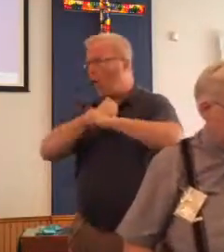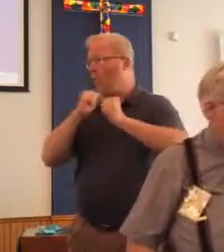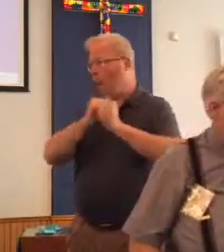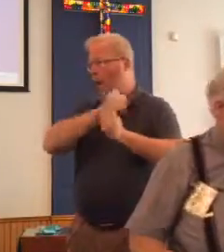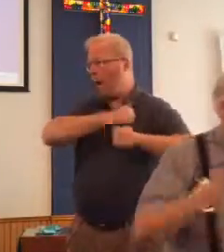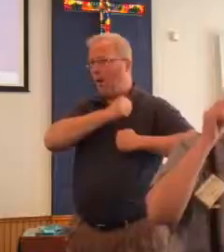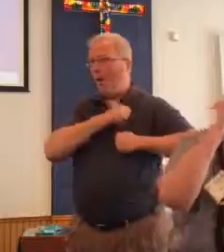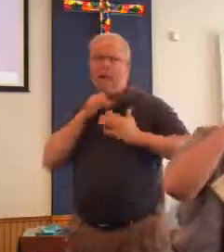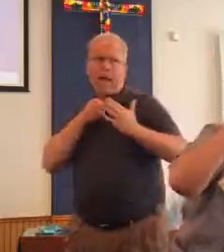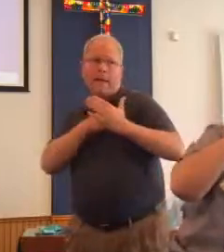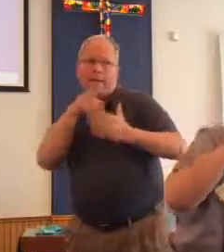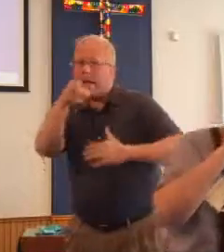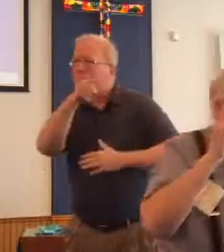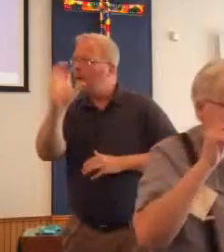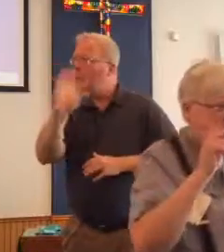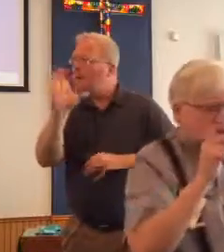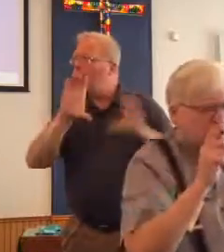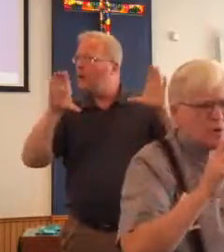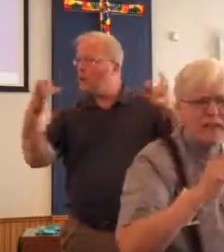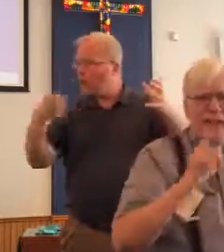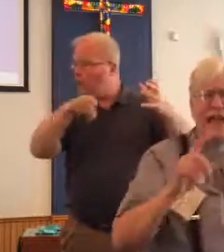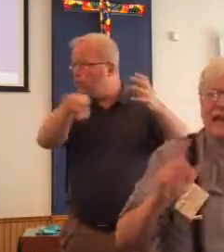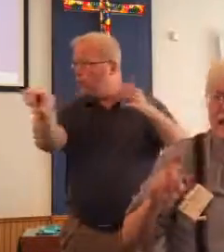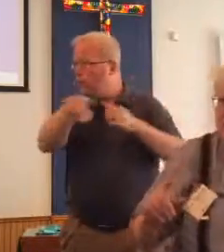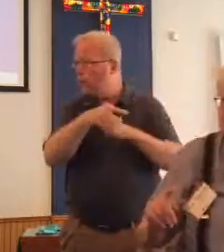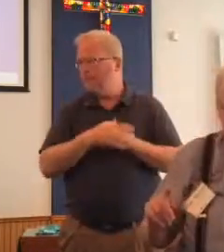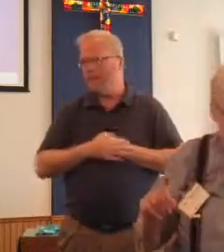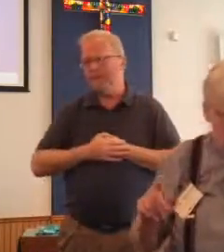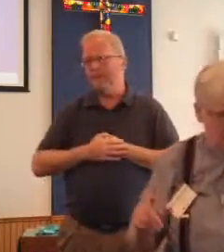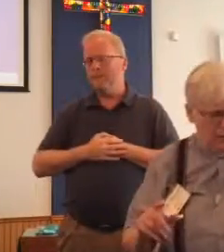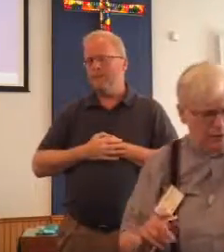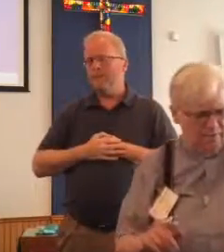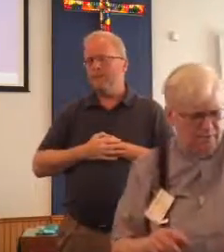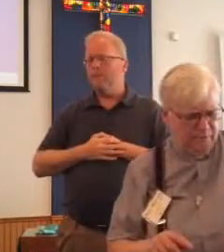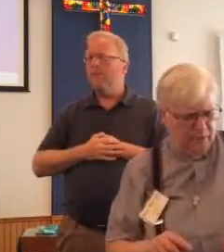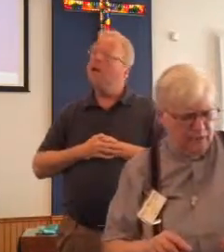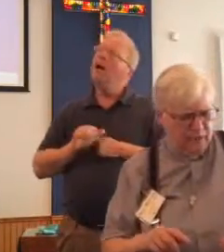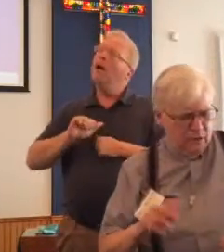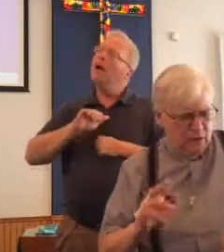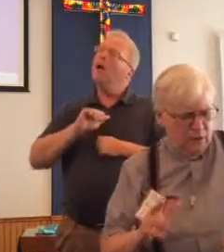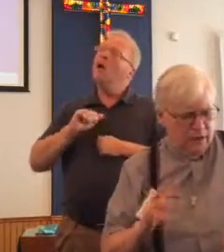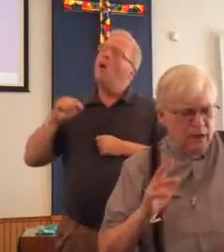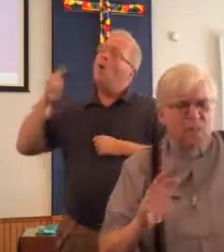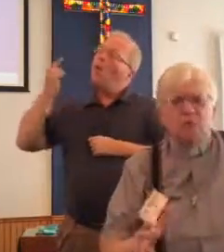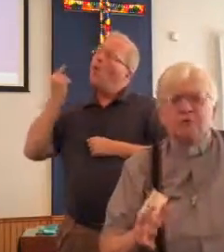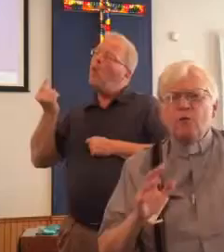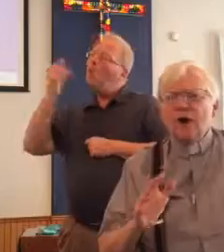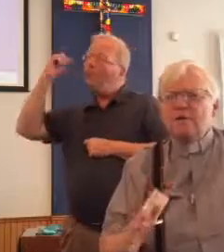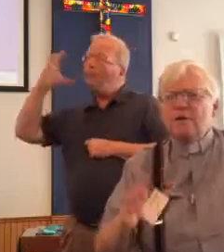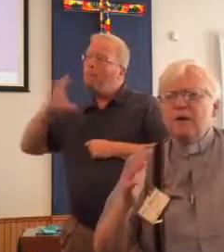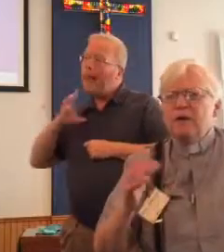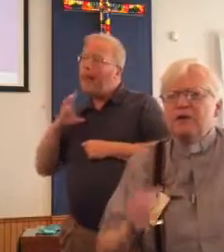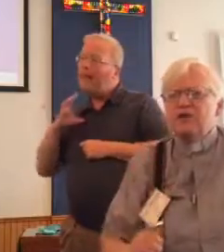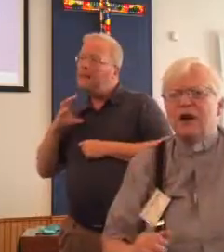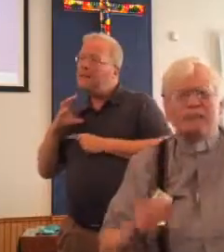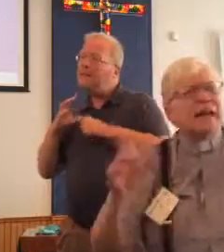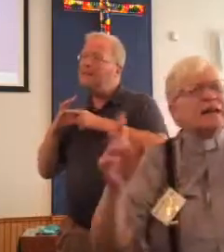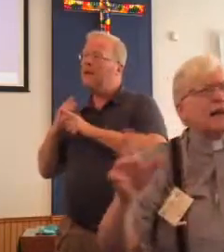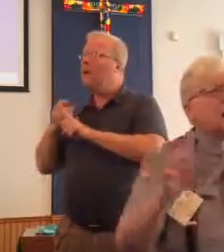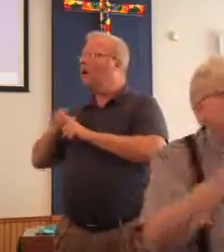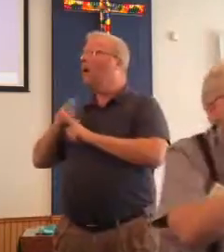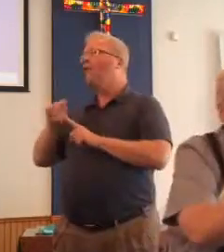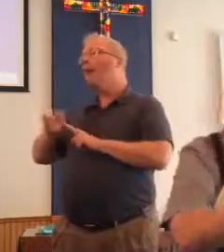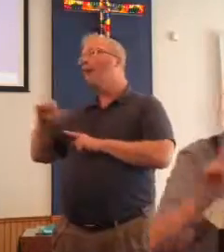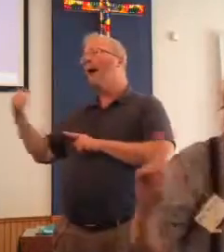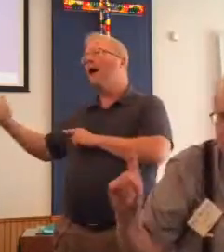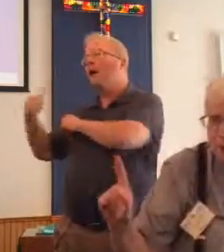Okay? And now there was a Kenite named Heber who had moved away from his tribe.